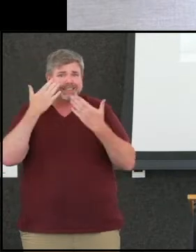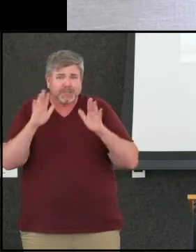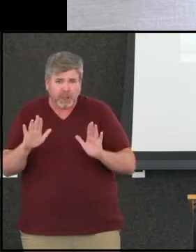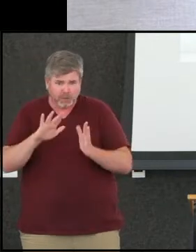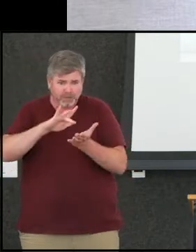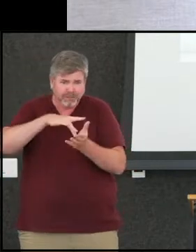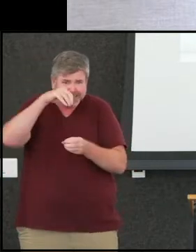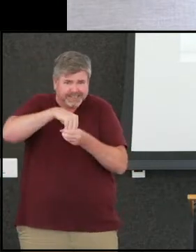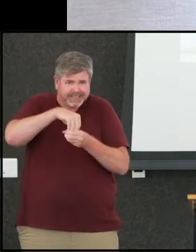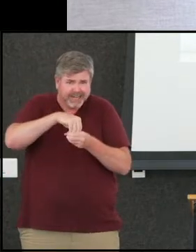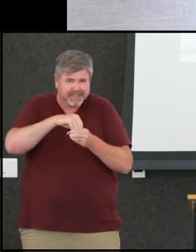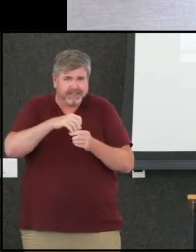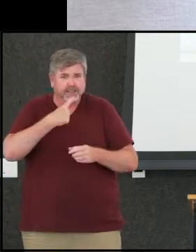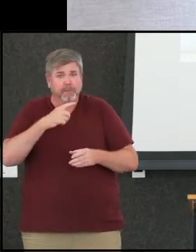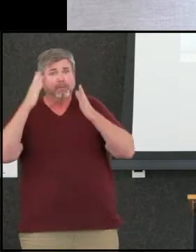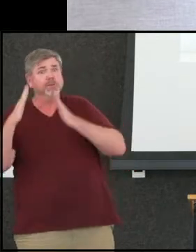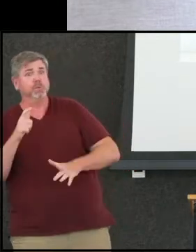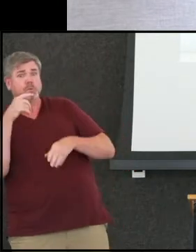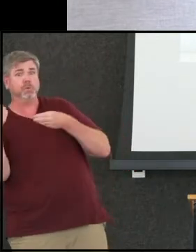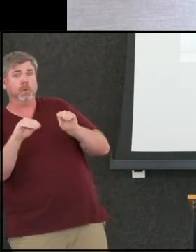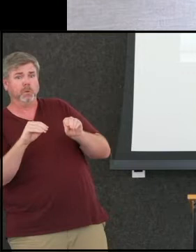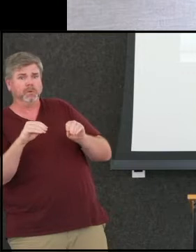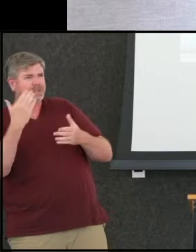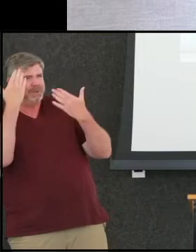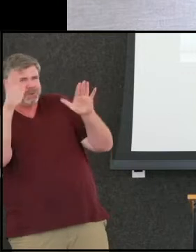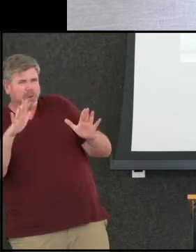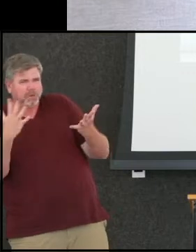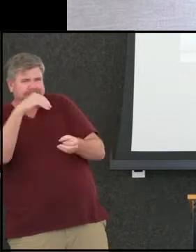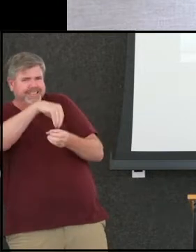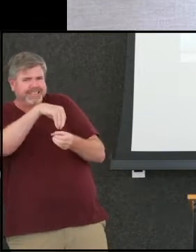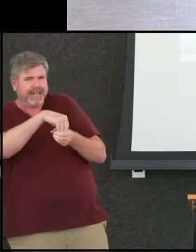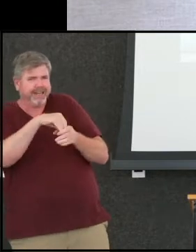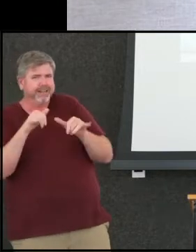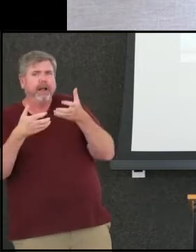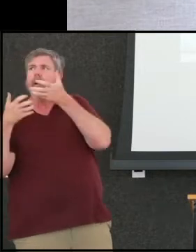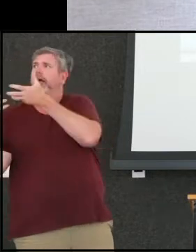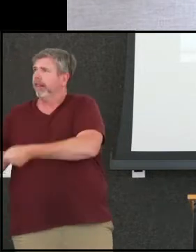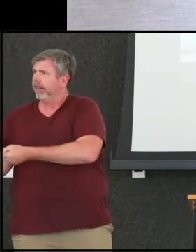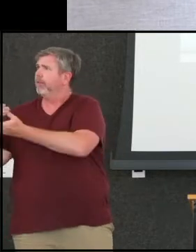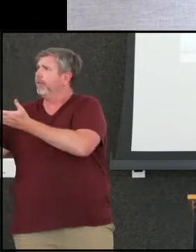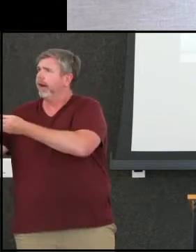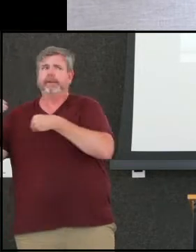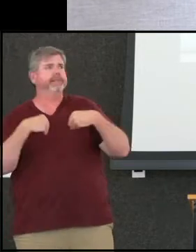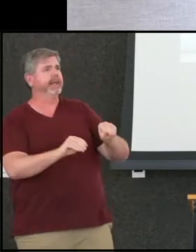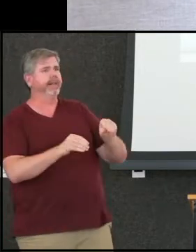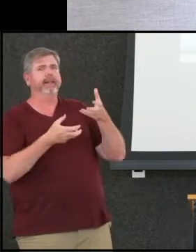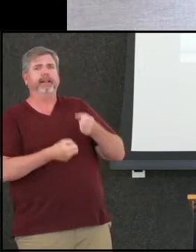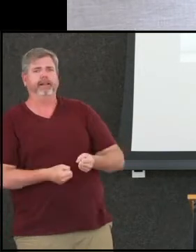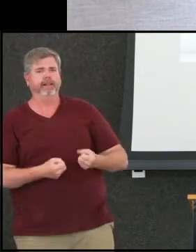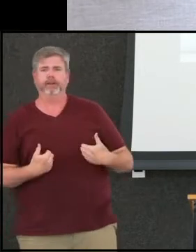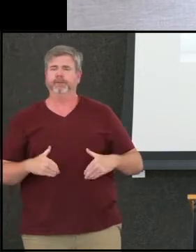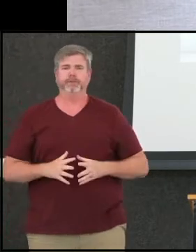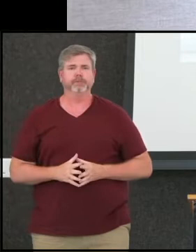He was poisoned. And in the end, our son was killed. This isn't about don't do